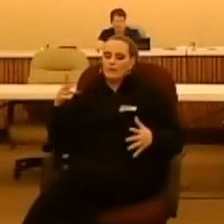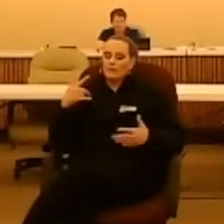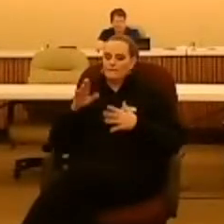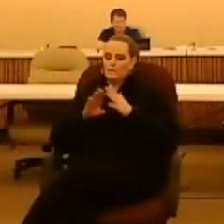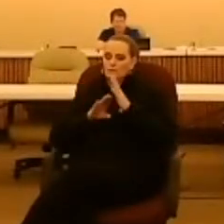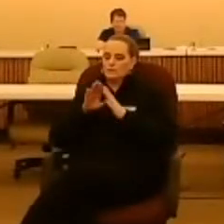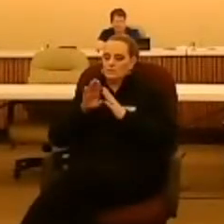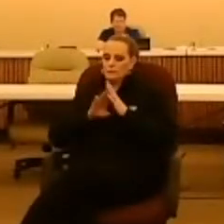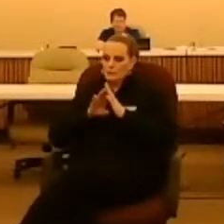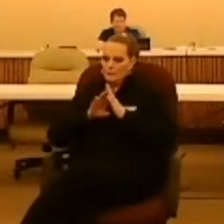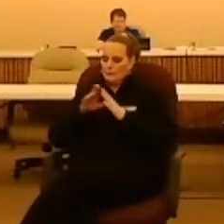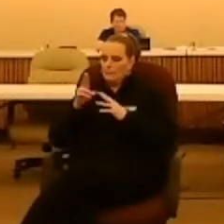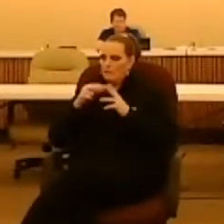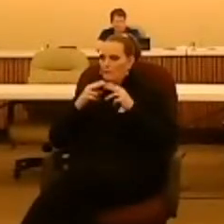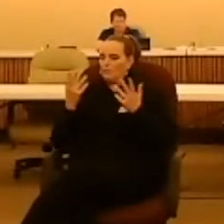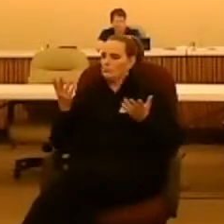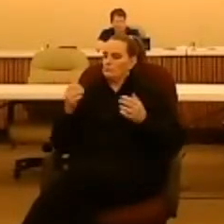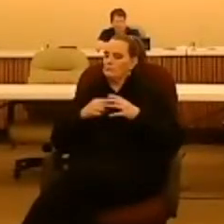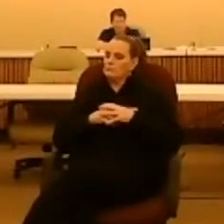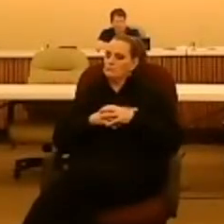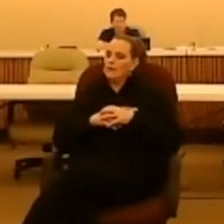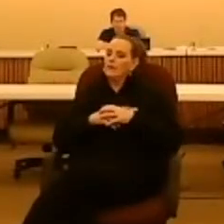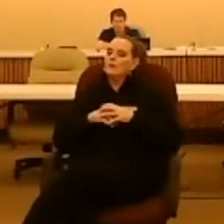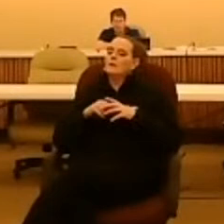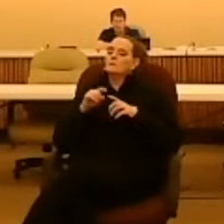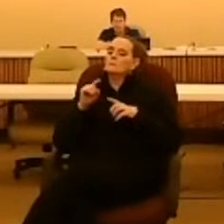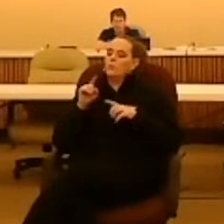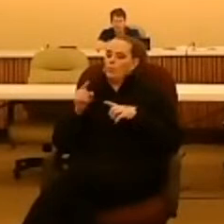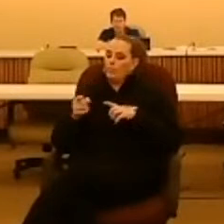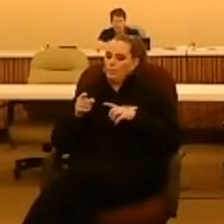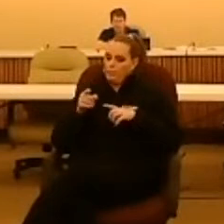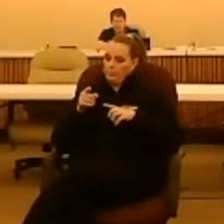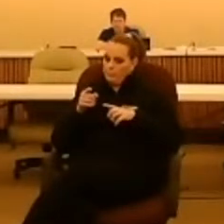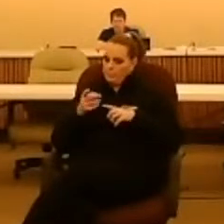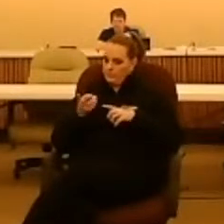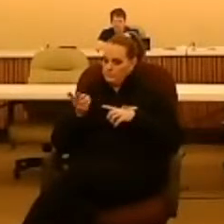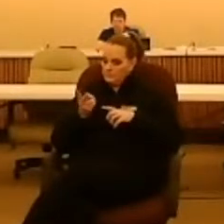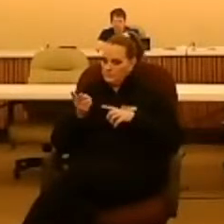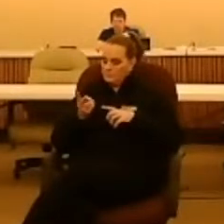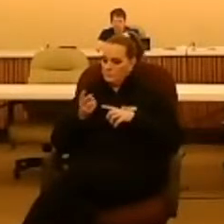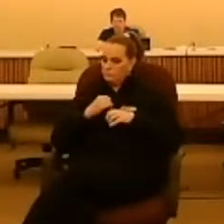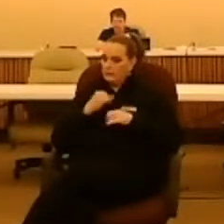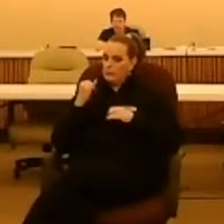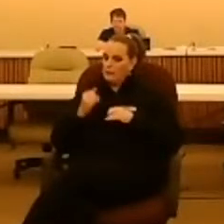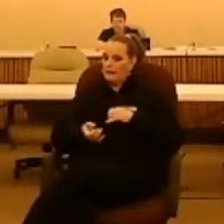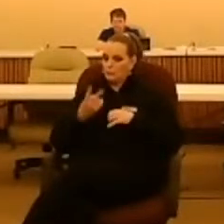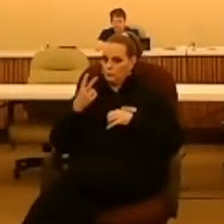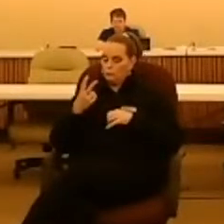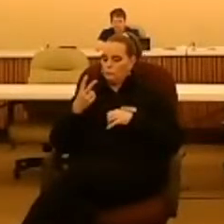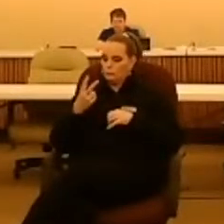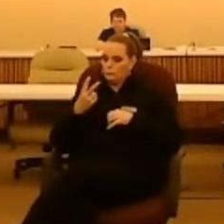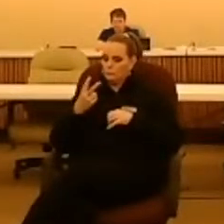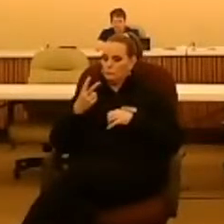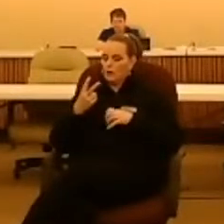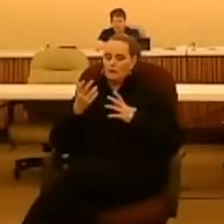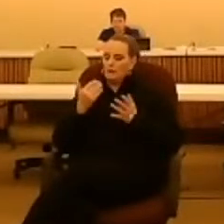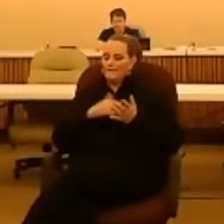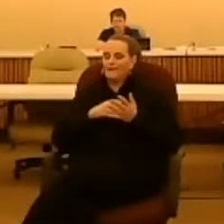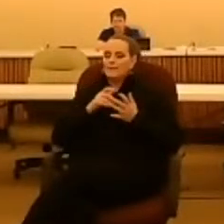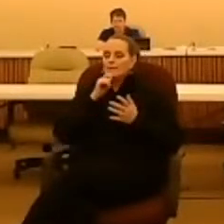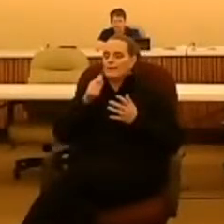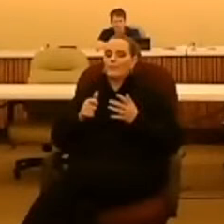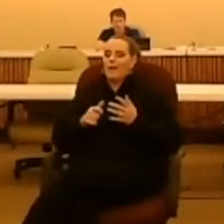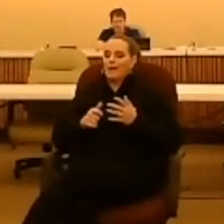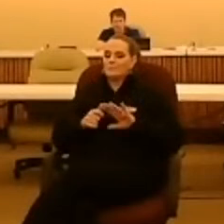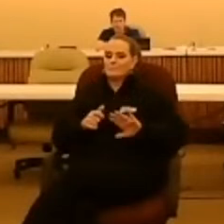developed. So these were the last two and these again were not set